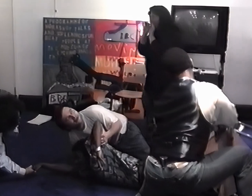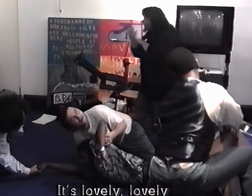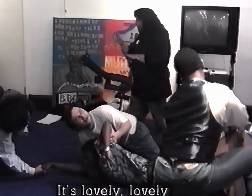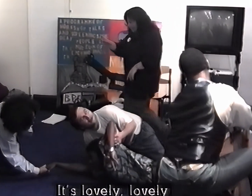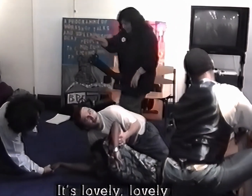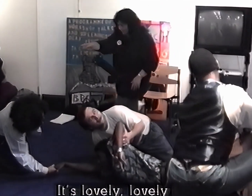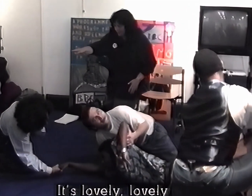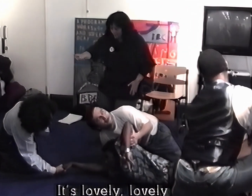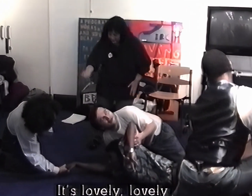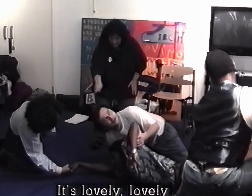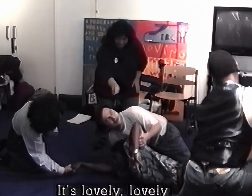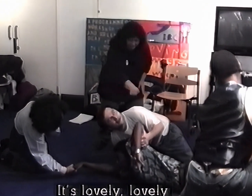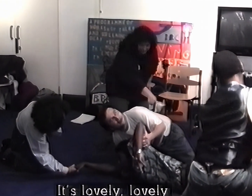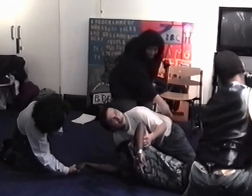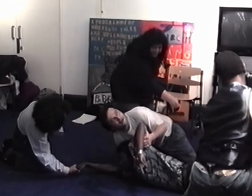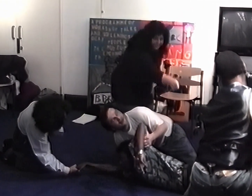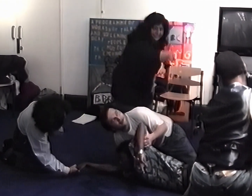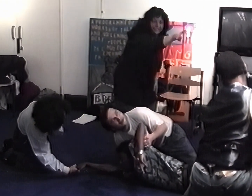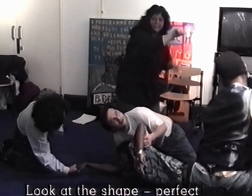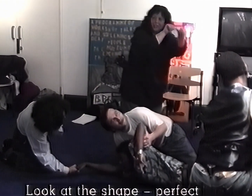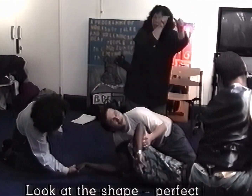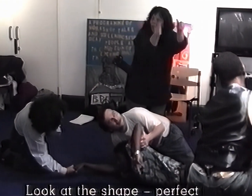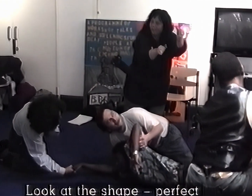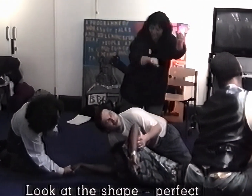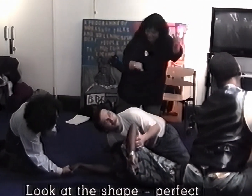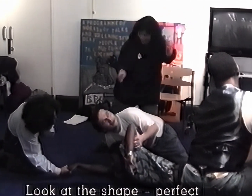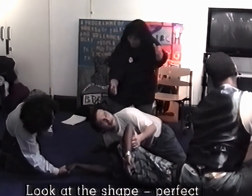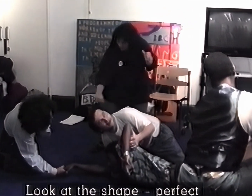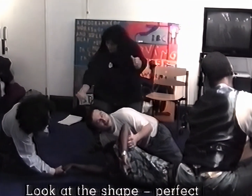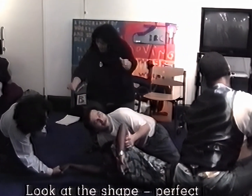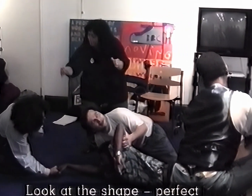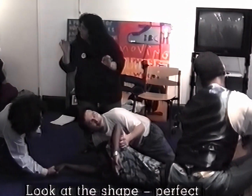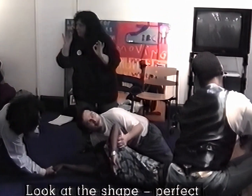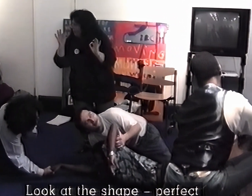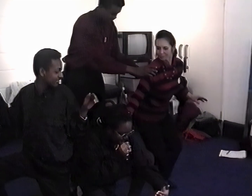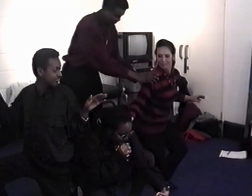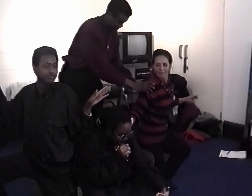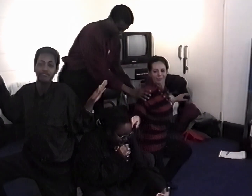It's lovely, lovely. Look at the shape. Perfect.